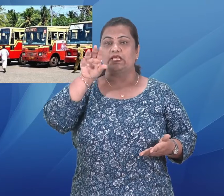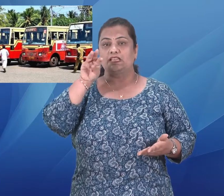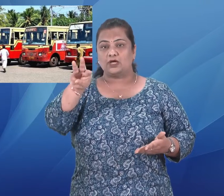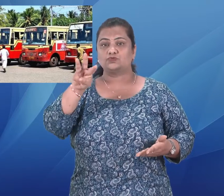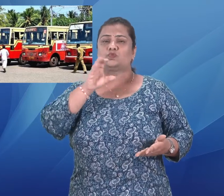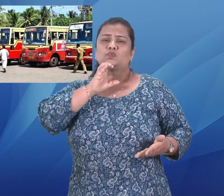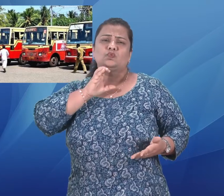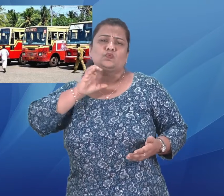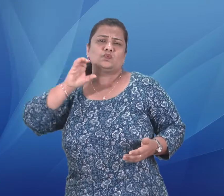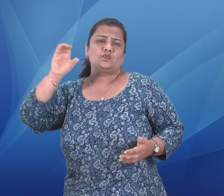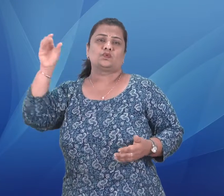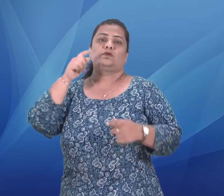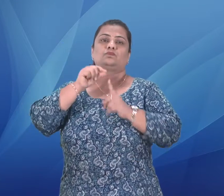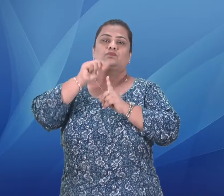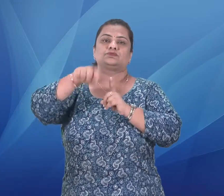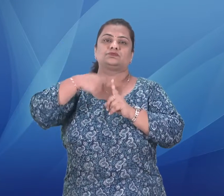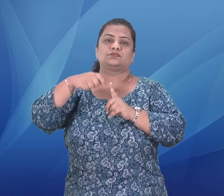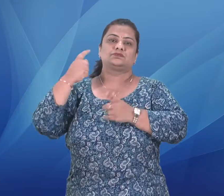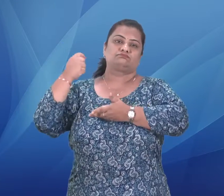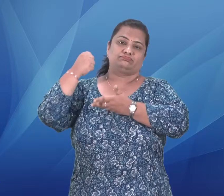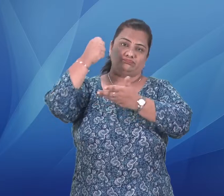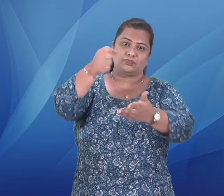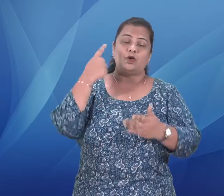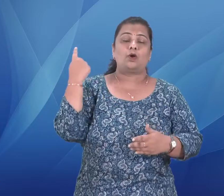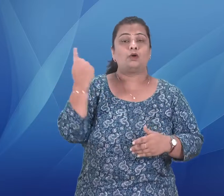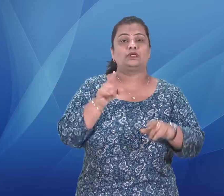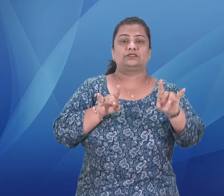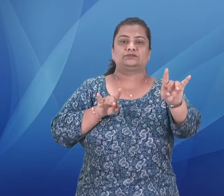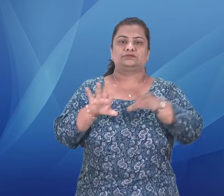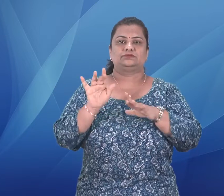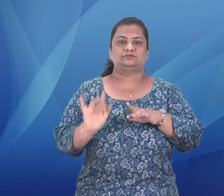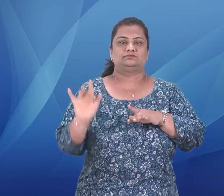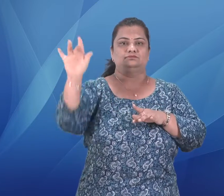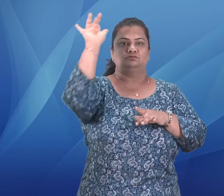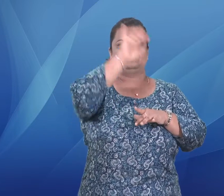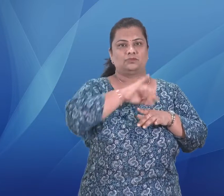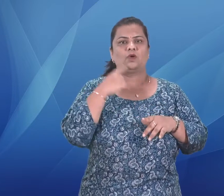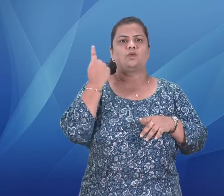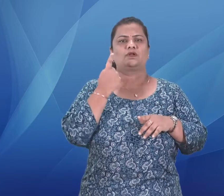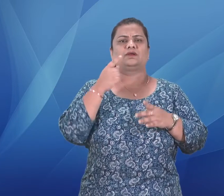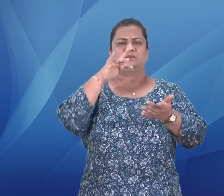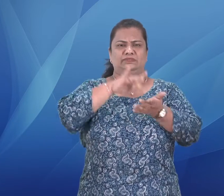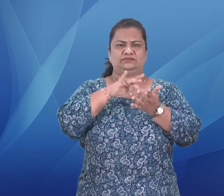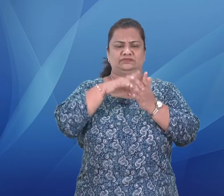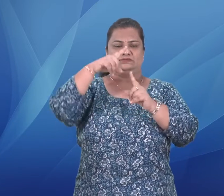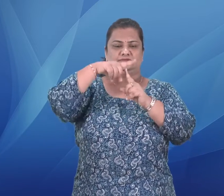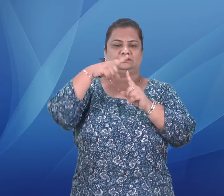and reduce congestion and pollution. A total of 20,000 buses are expected to be rolled out across states under